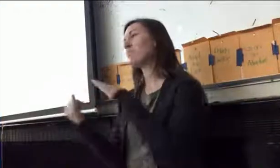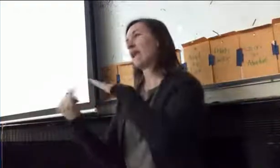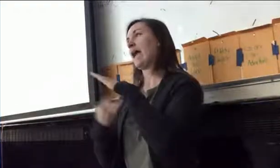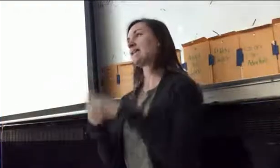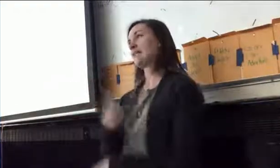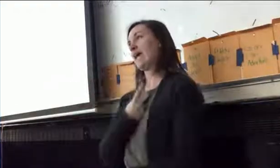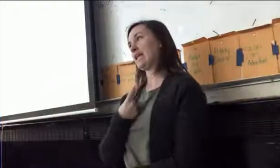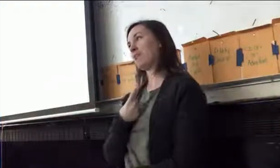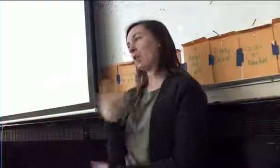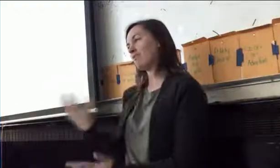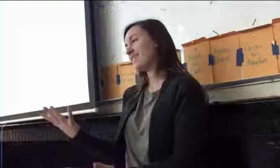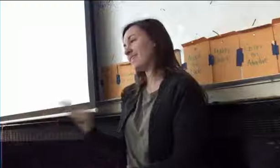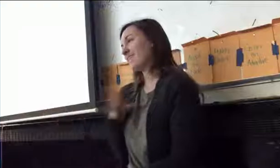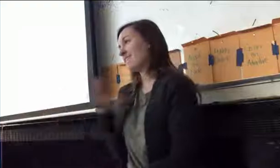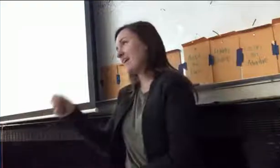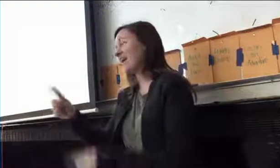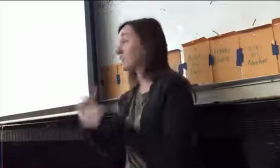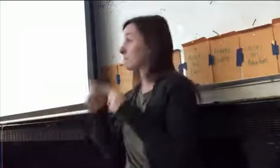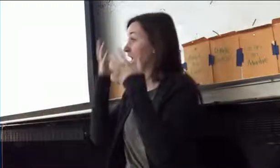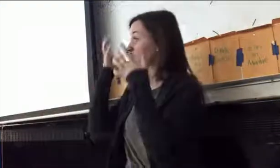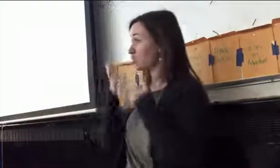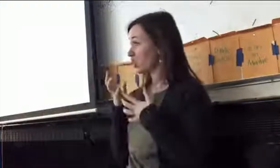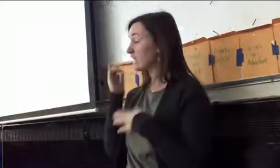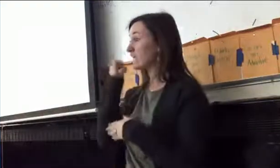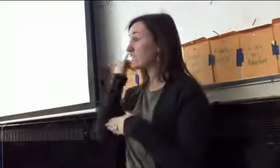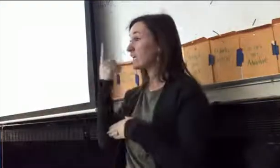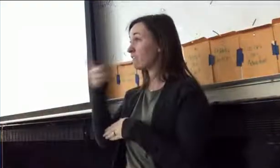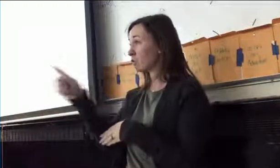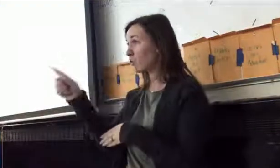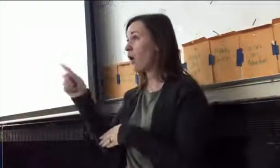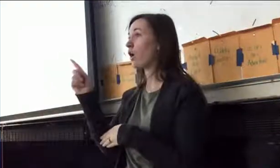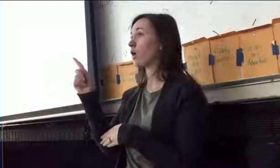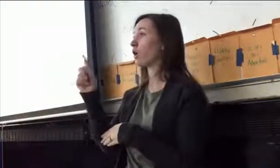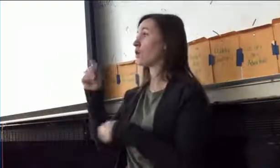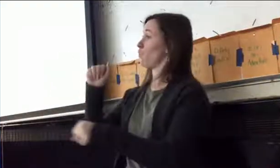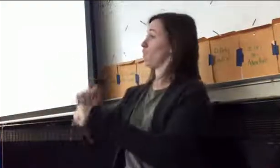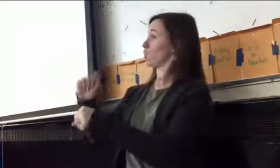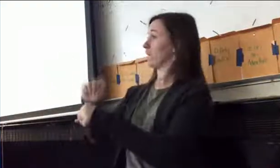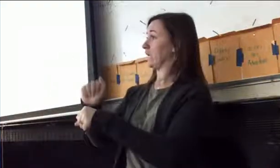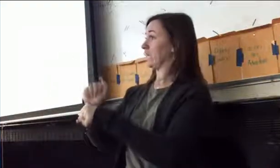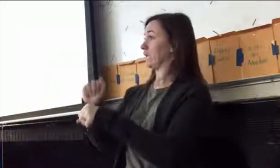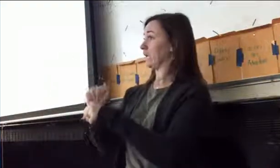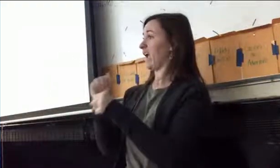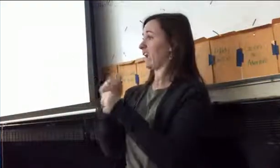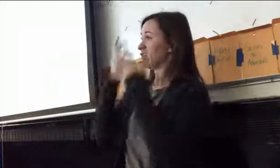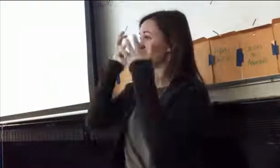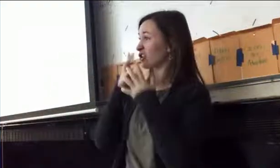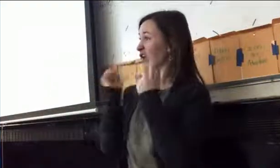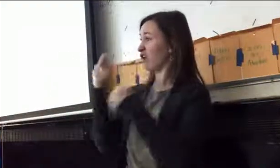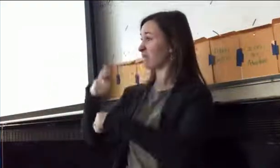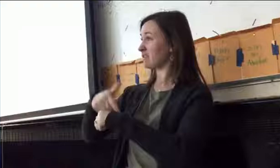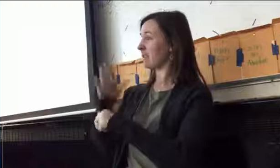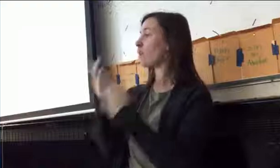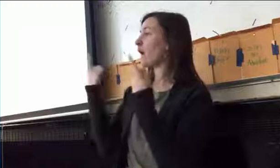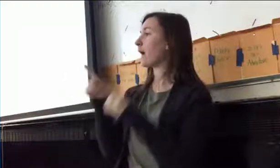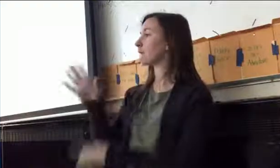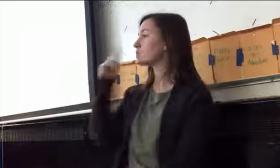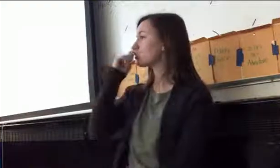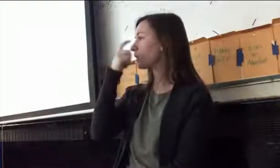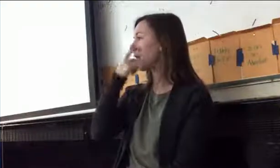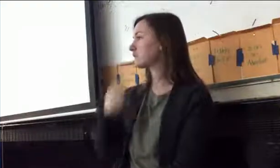will talk about darkness. If you are naturally in darkness for your job for most of your life, what happens to your eyes? Anybody